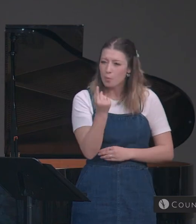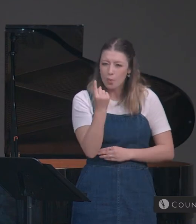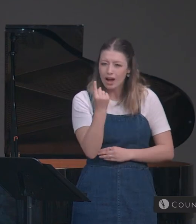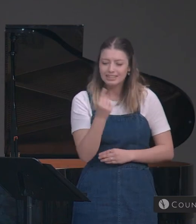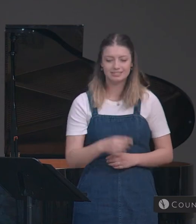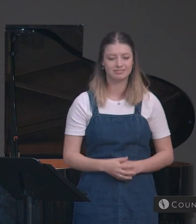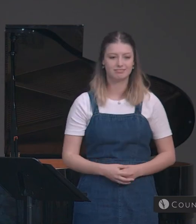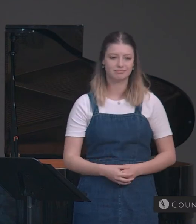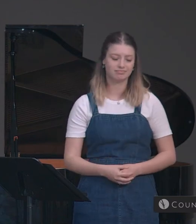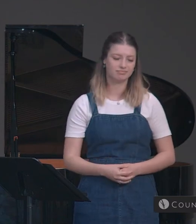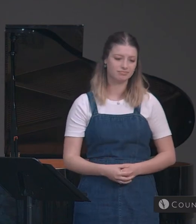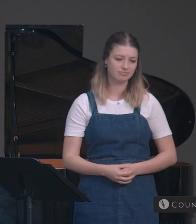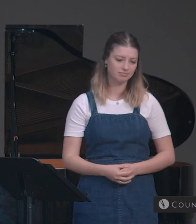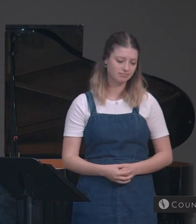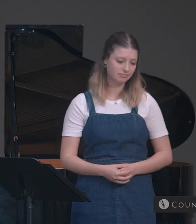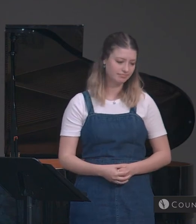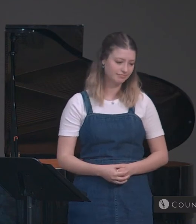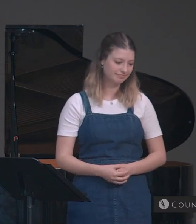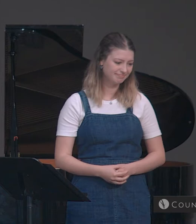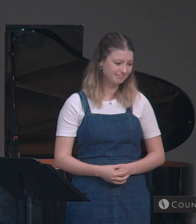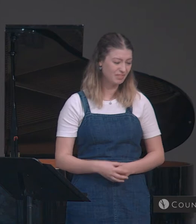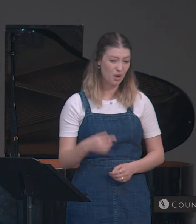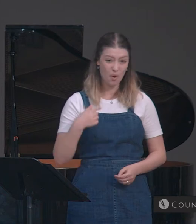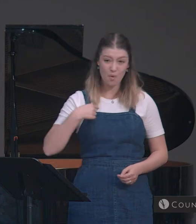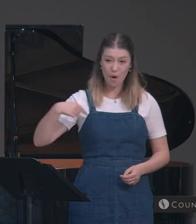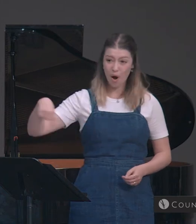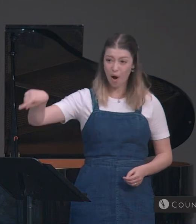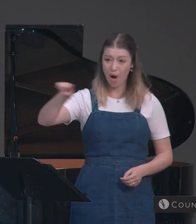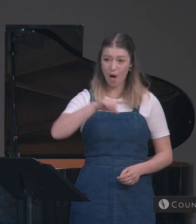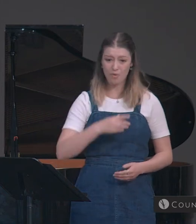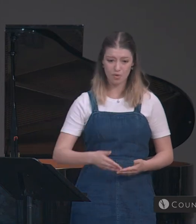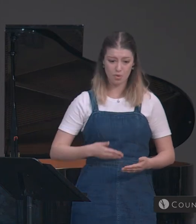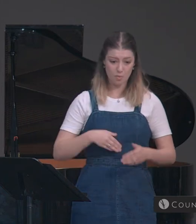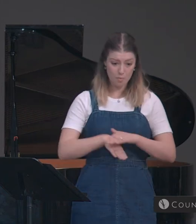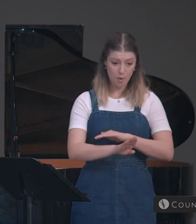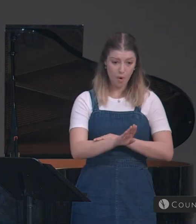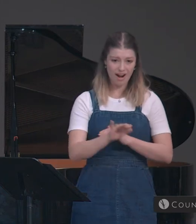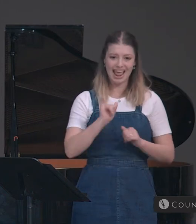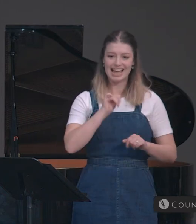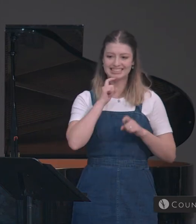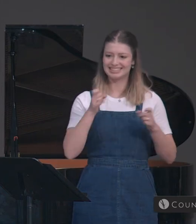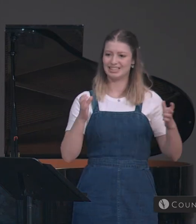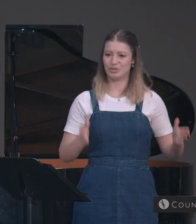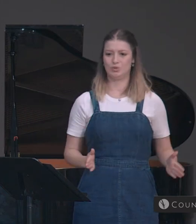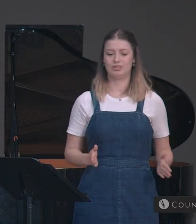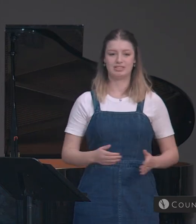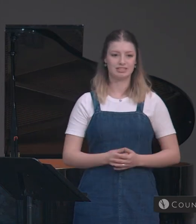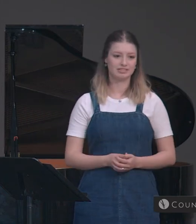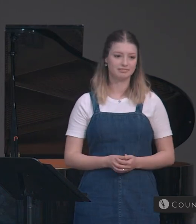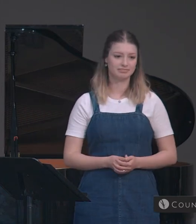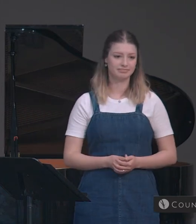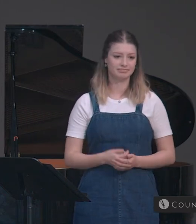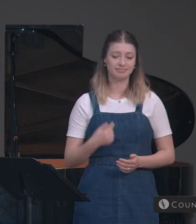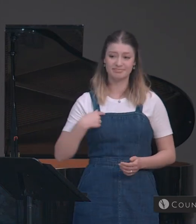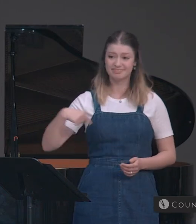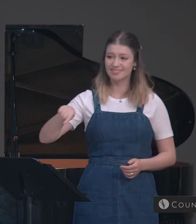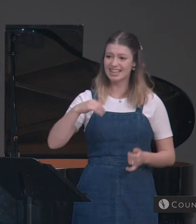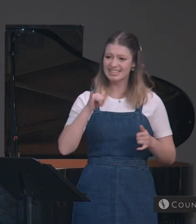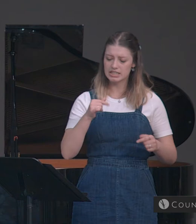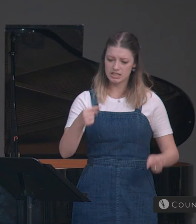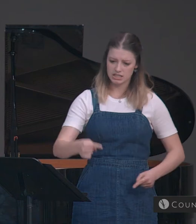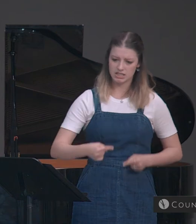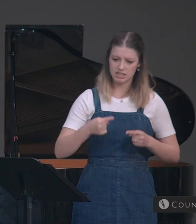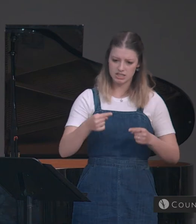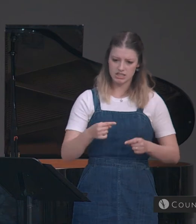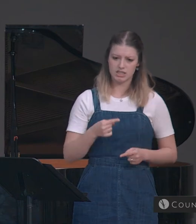one." You see, we were all born into this world as sinners. And we all continue to deal with sin